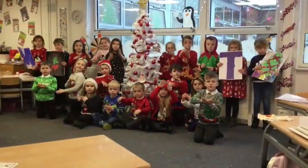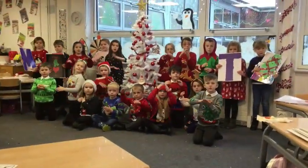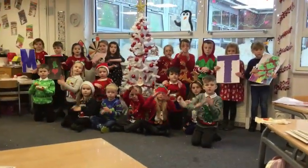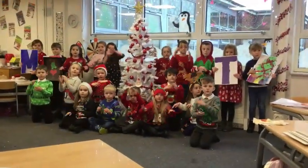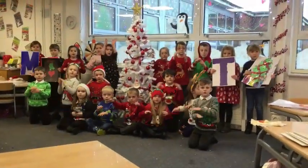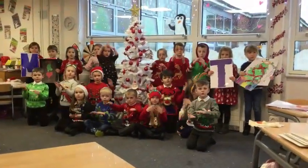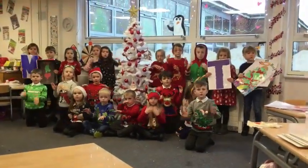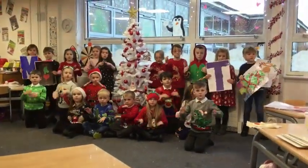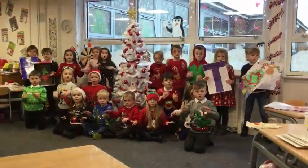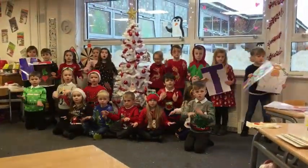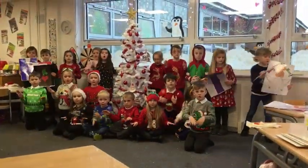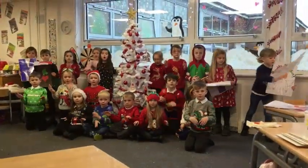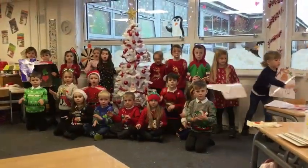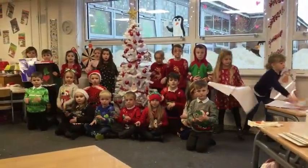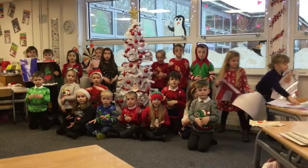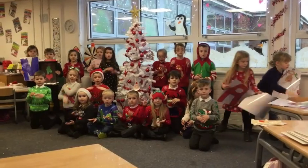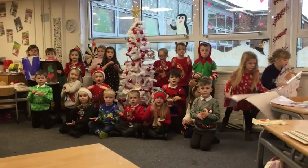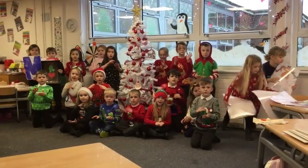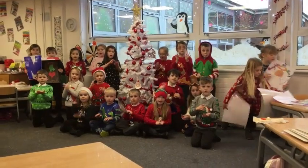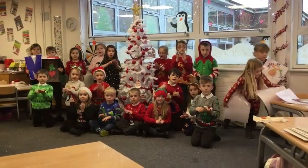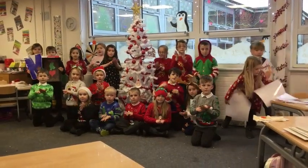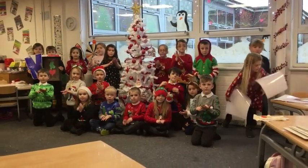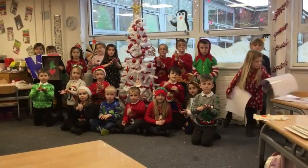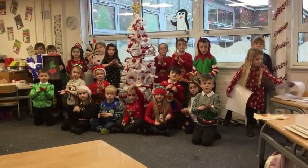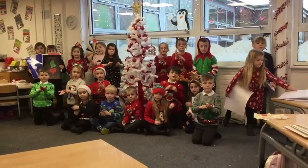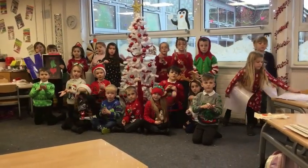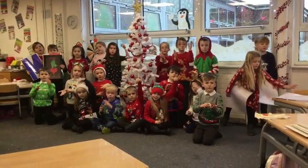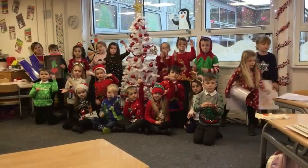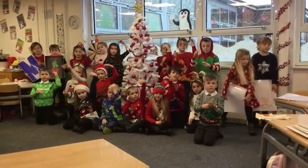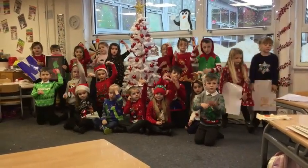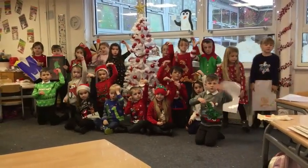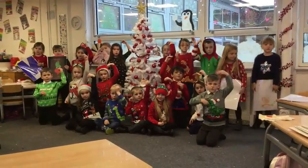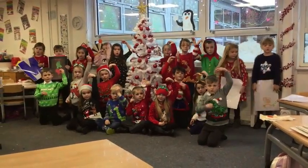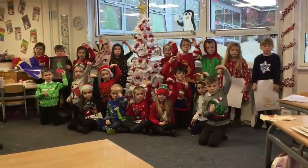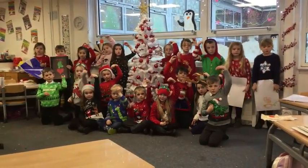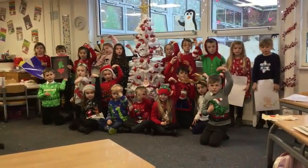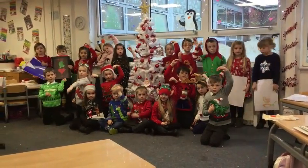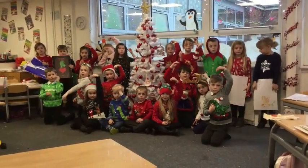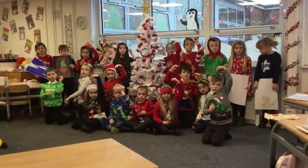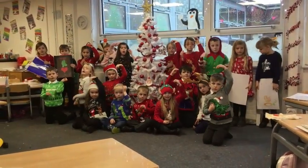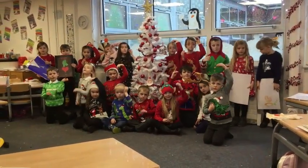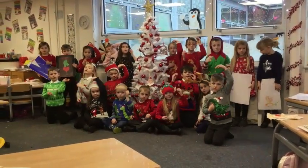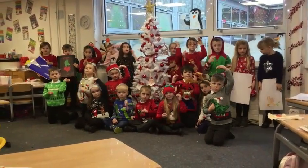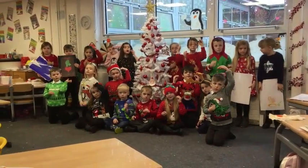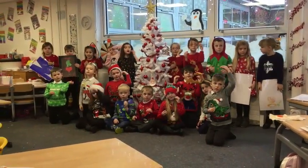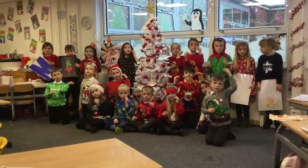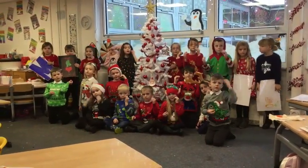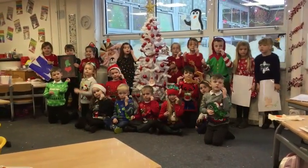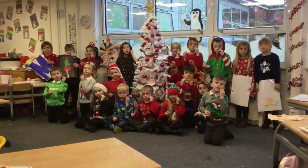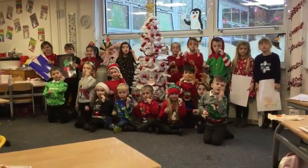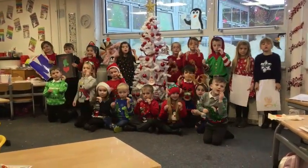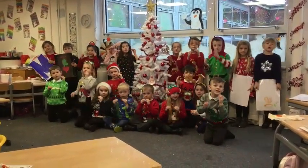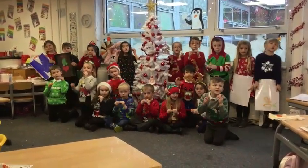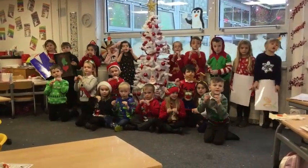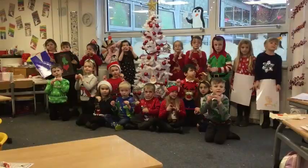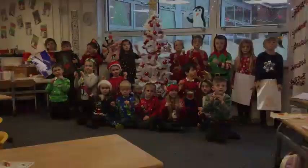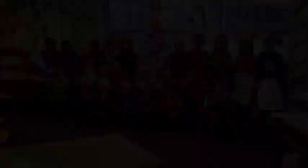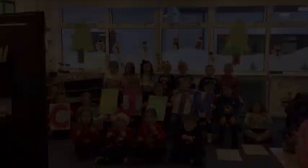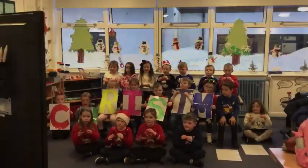the tree so tall. M is for the mistletoe where everyone is kissed.